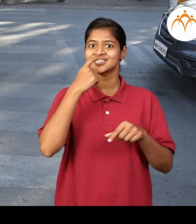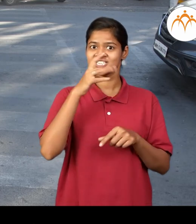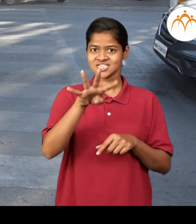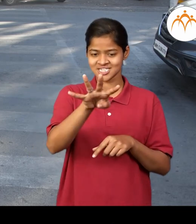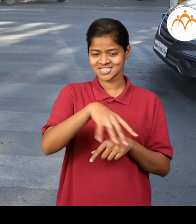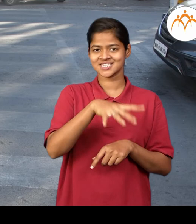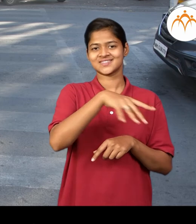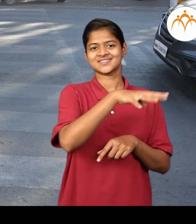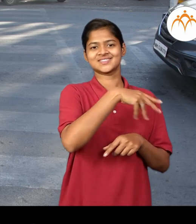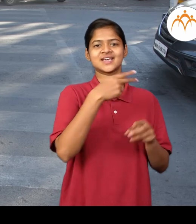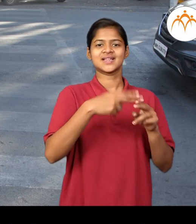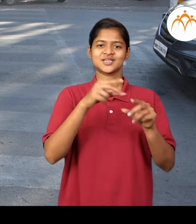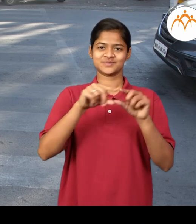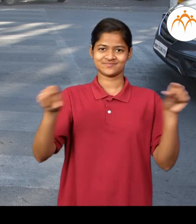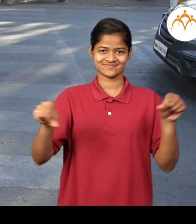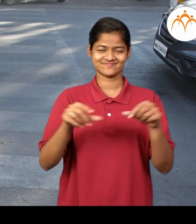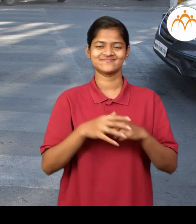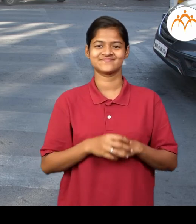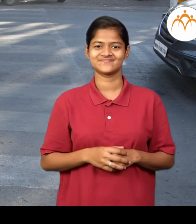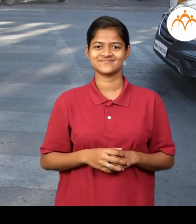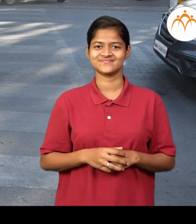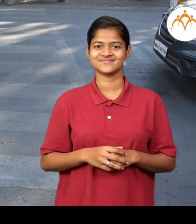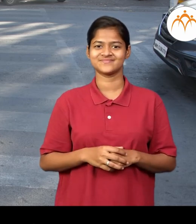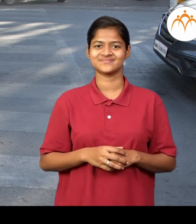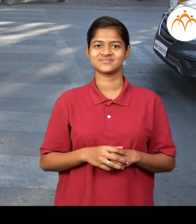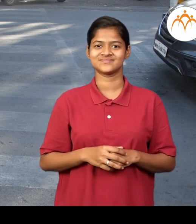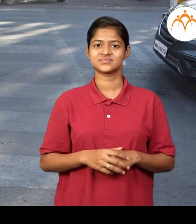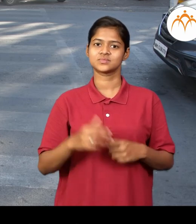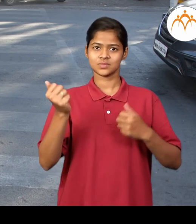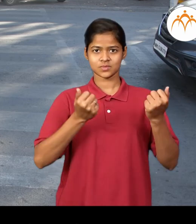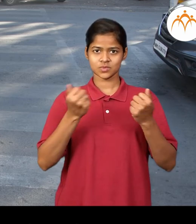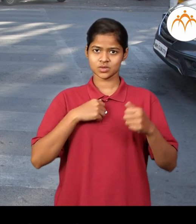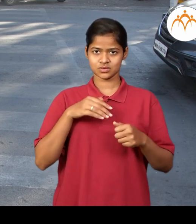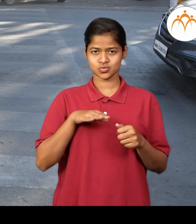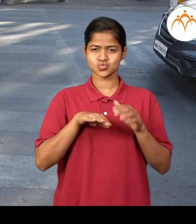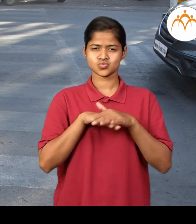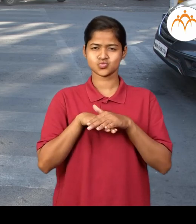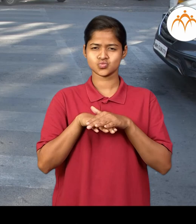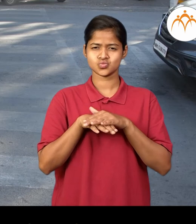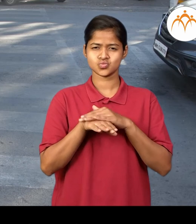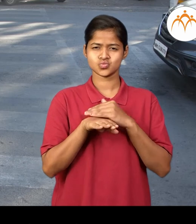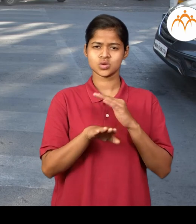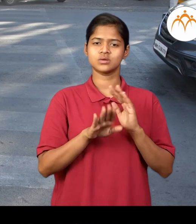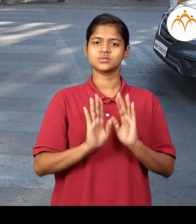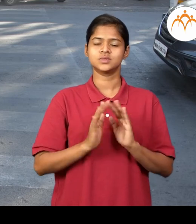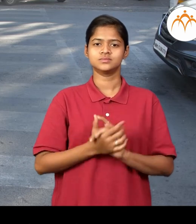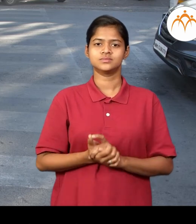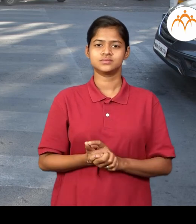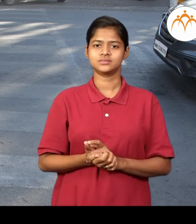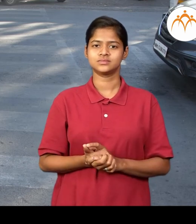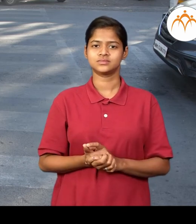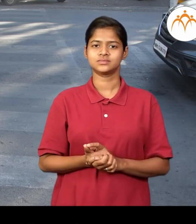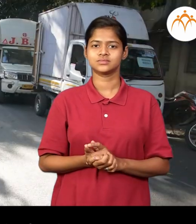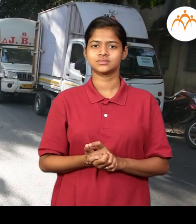there. These stripes are called zebra crossing. We need to drive slowly near the